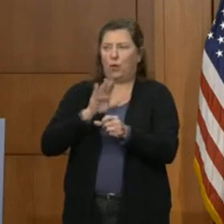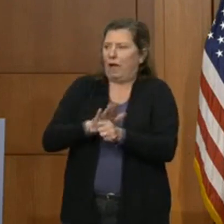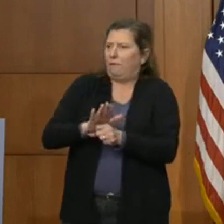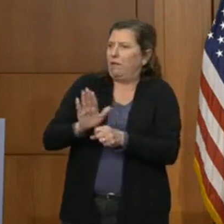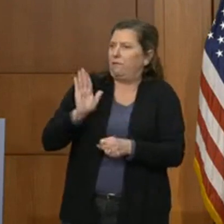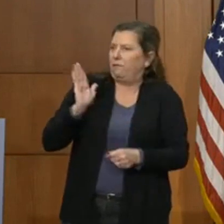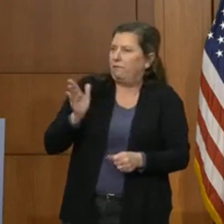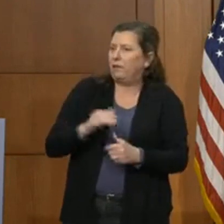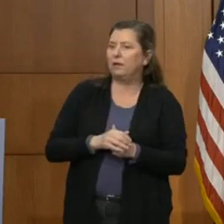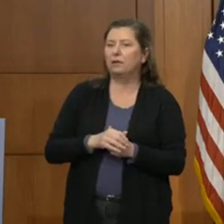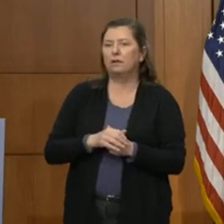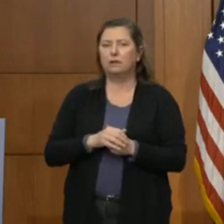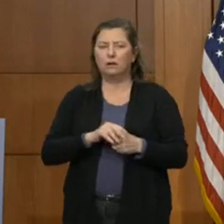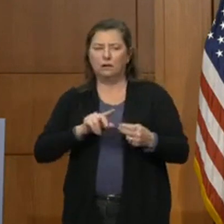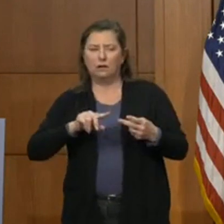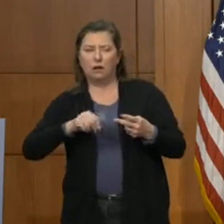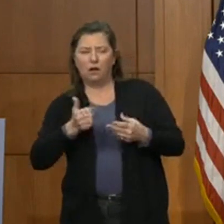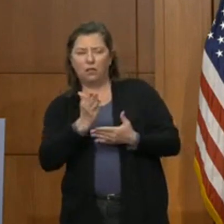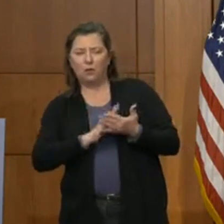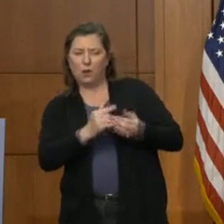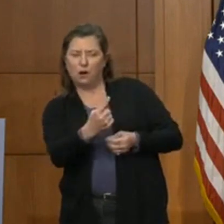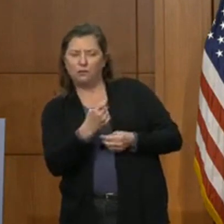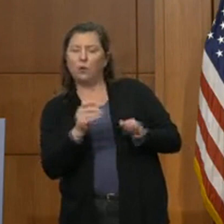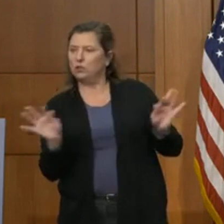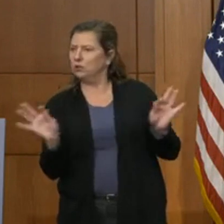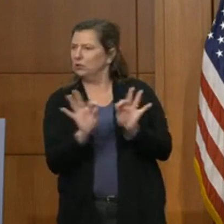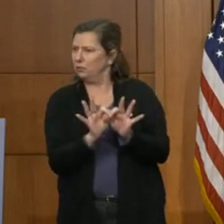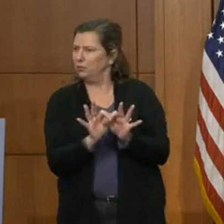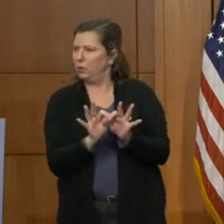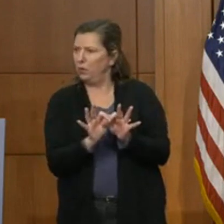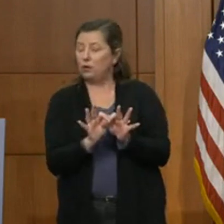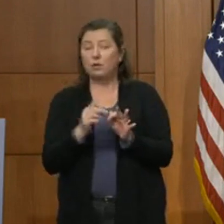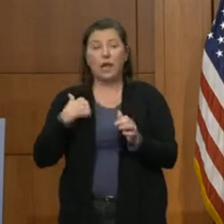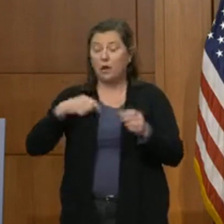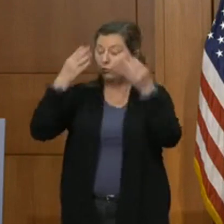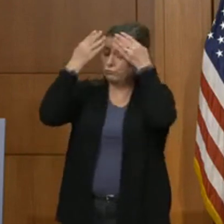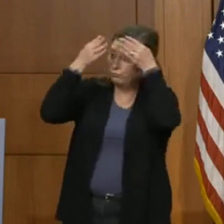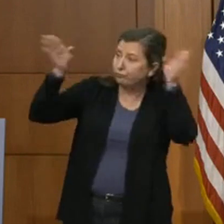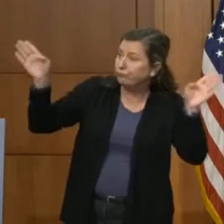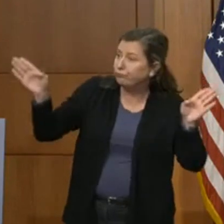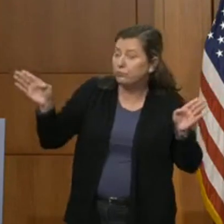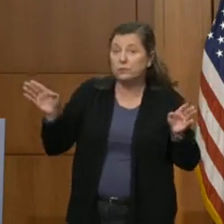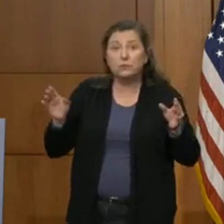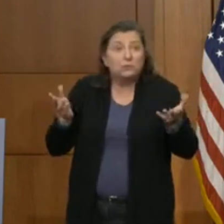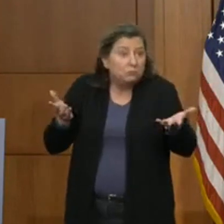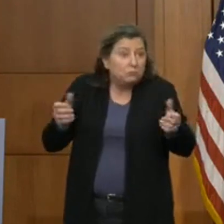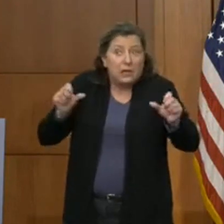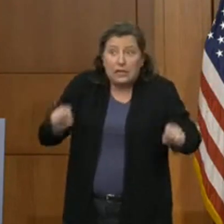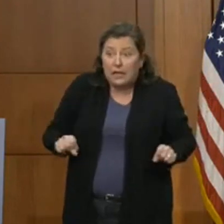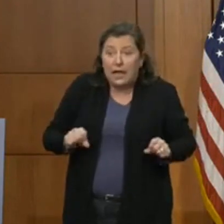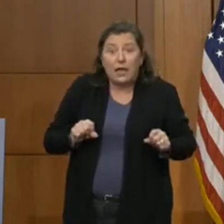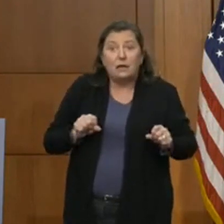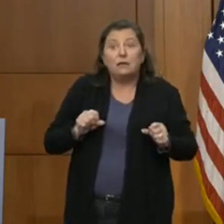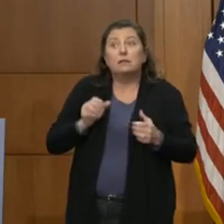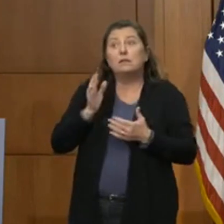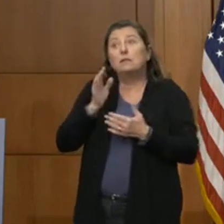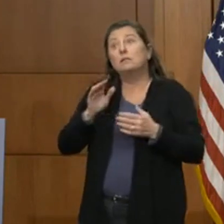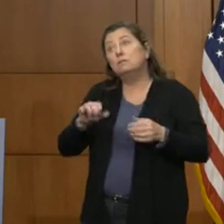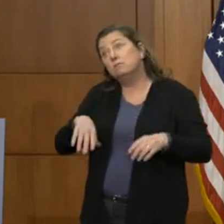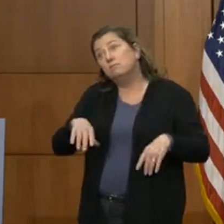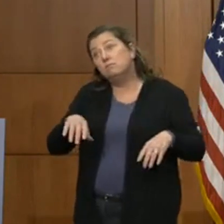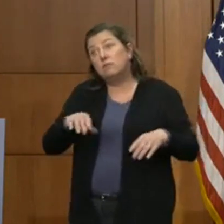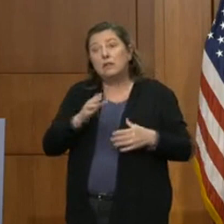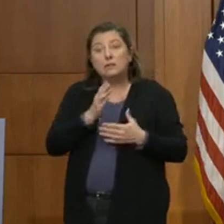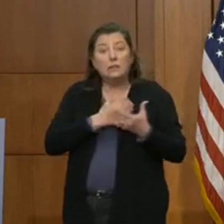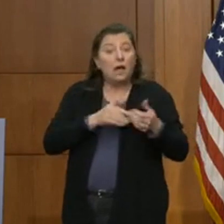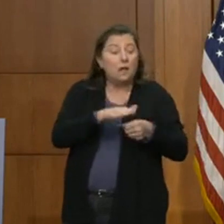I think the other part of your question is important, and certainly we're open-minded. And can we open up different regions